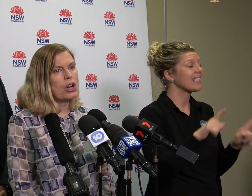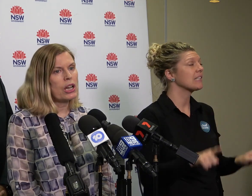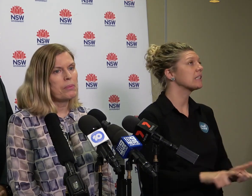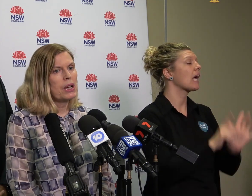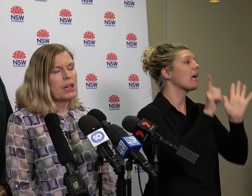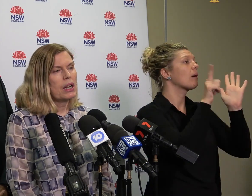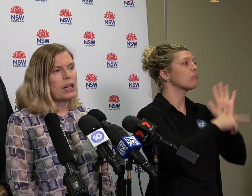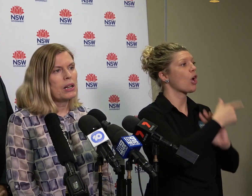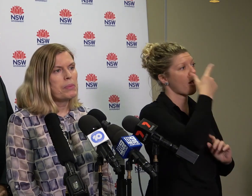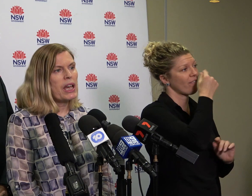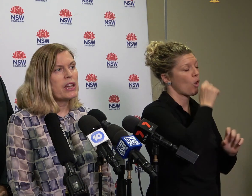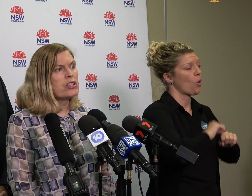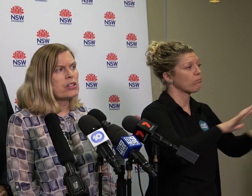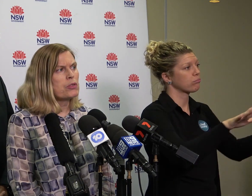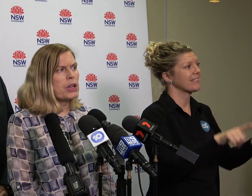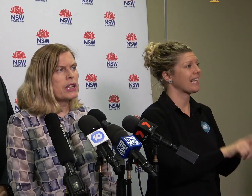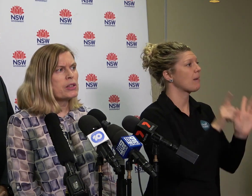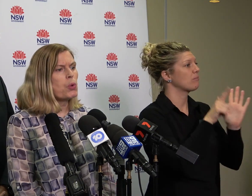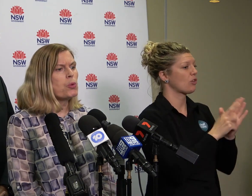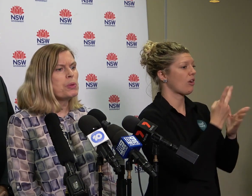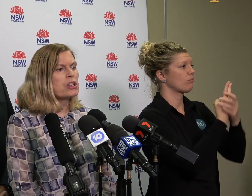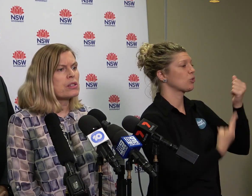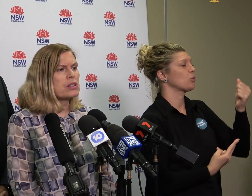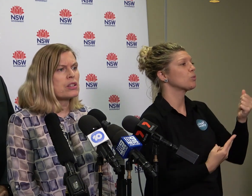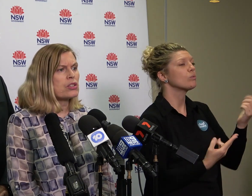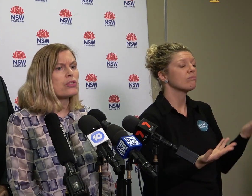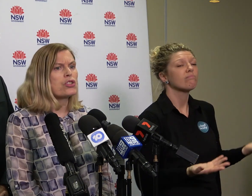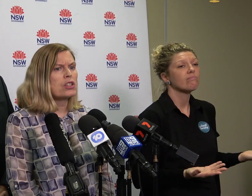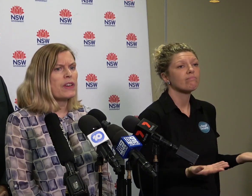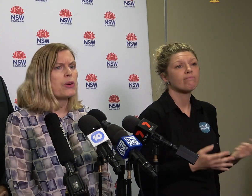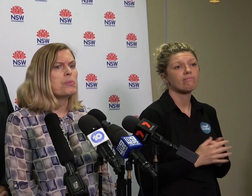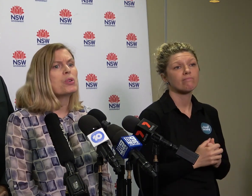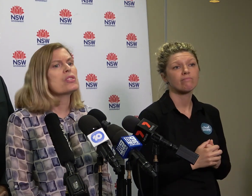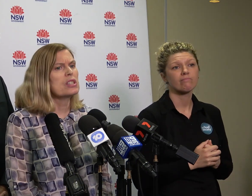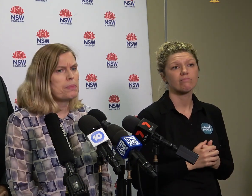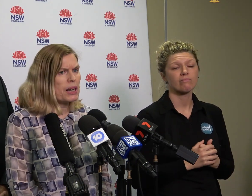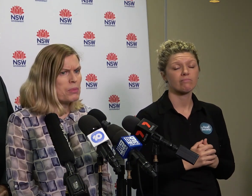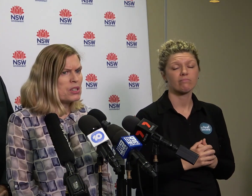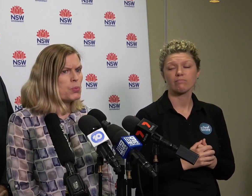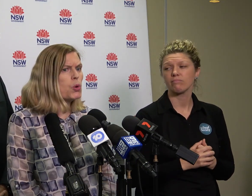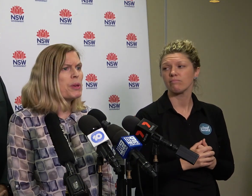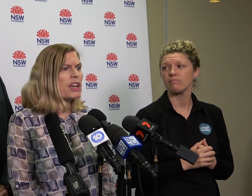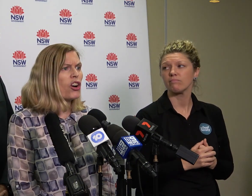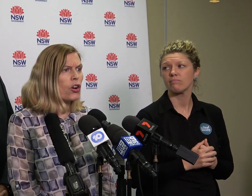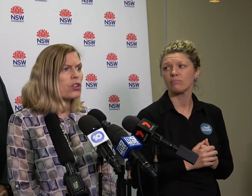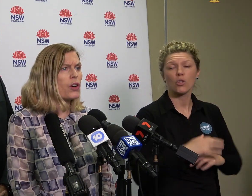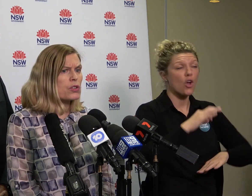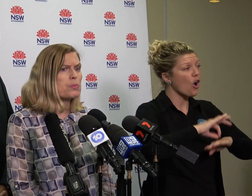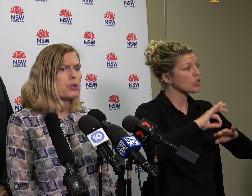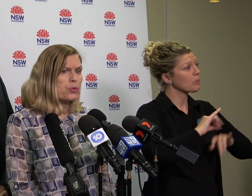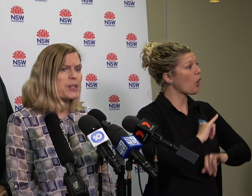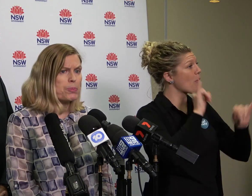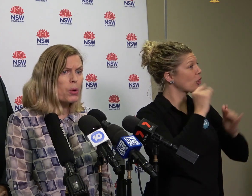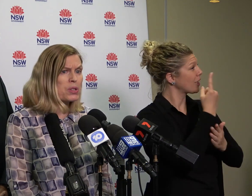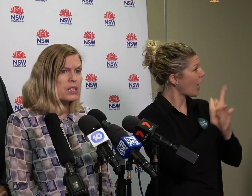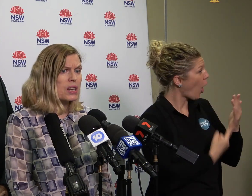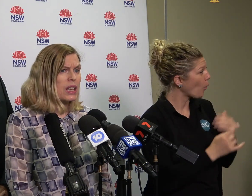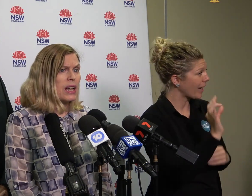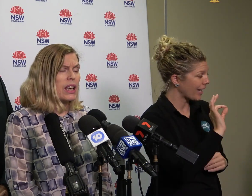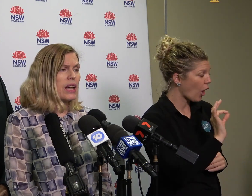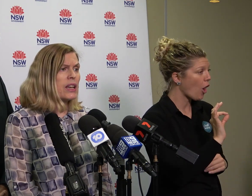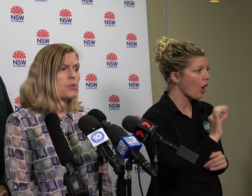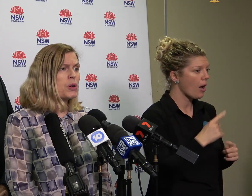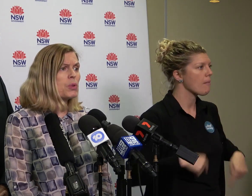same time. And it won't be just the solution of our emergency departments, it will be a whole of hospital